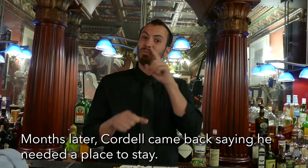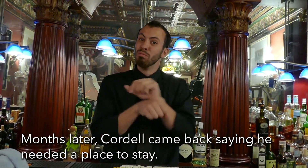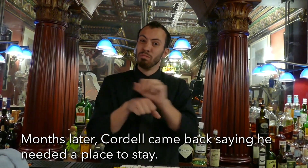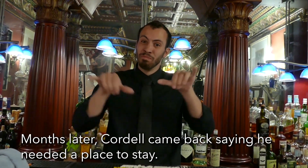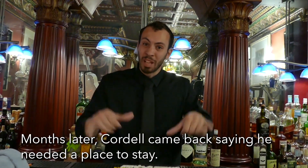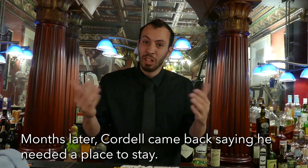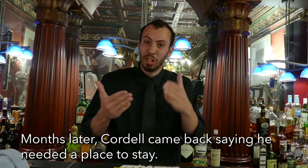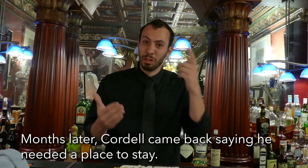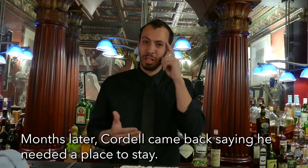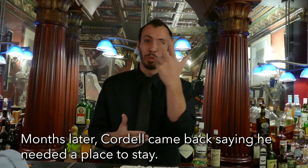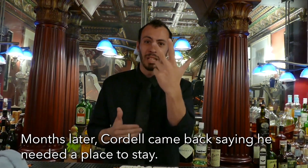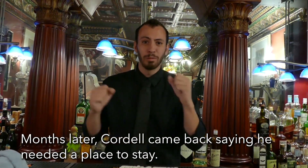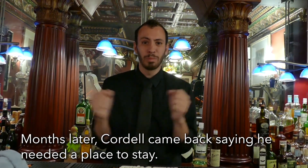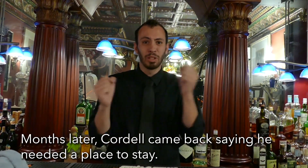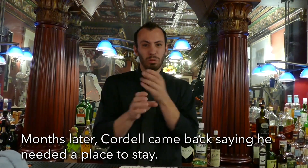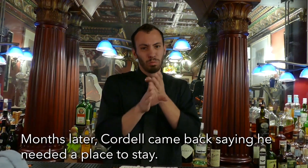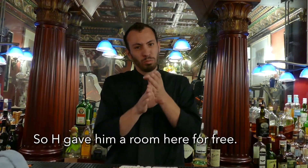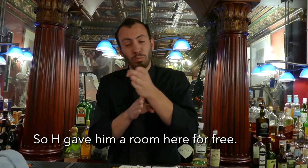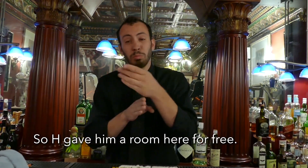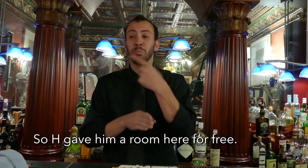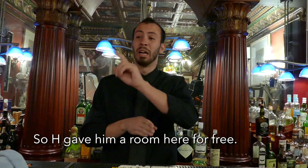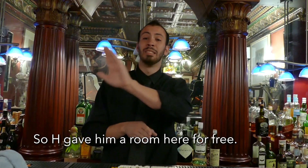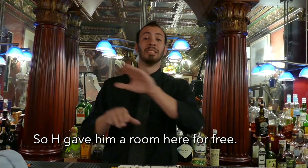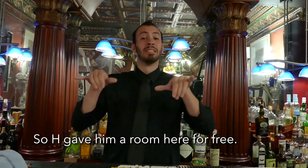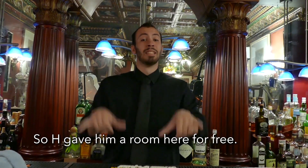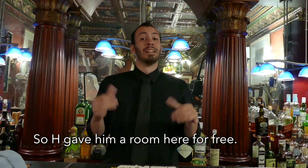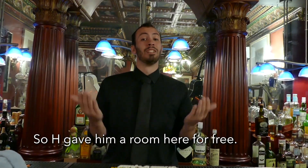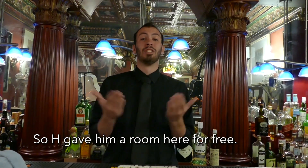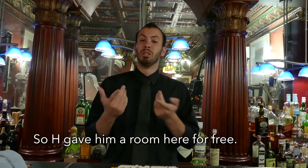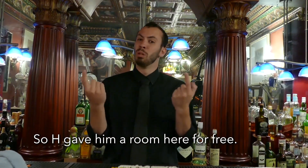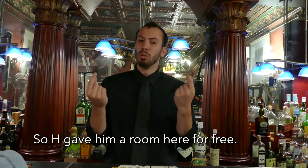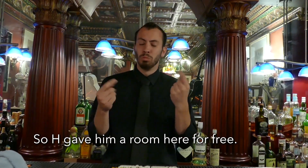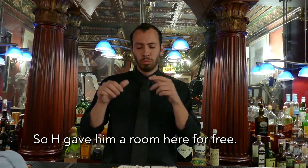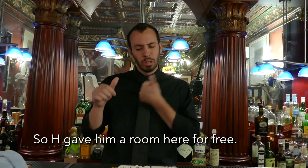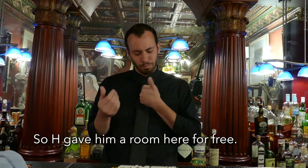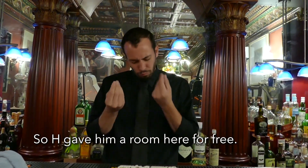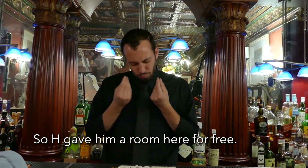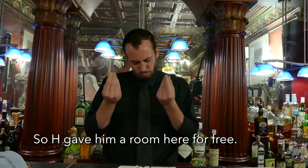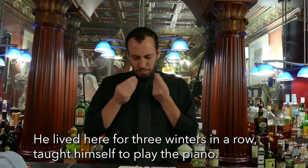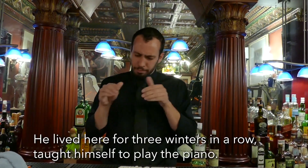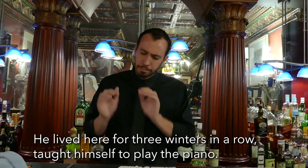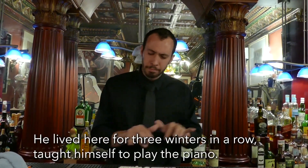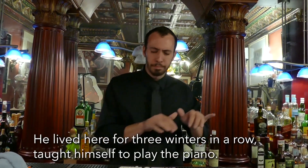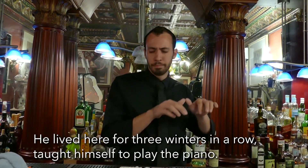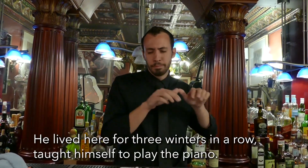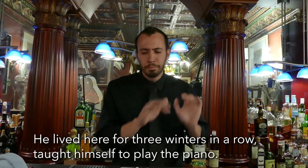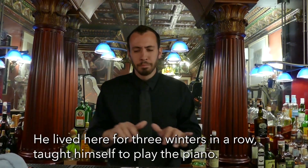back, saying he needed a place to stay. So H gave him a room here for free. He lived here for